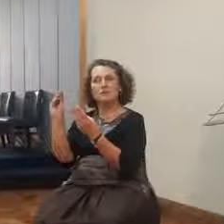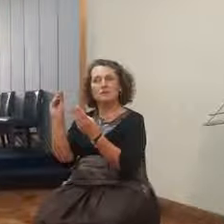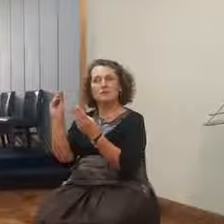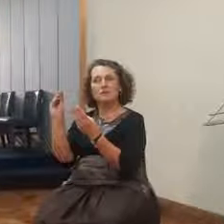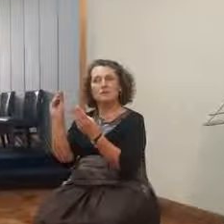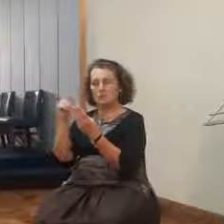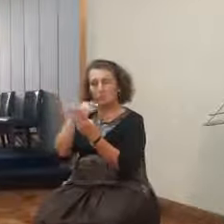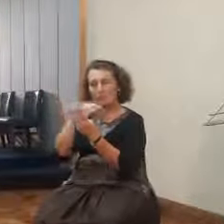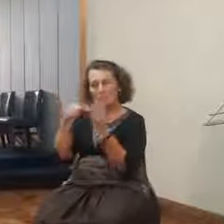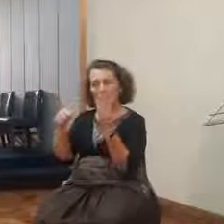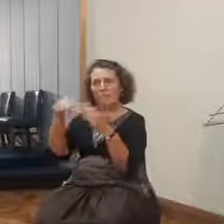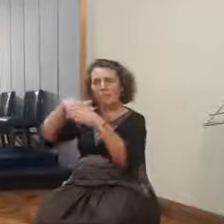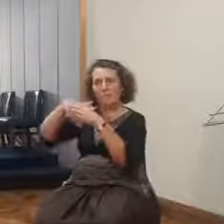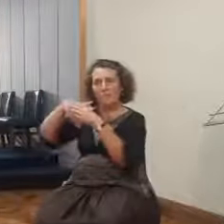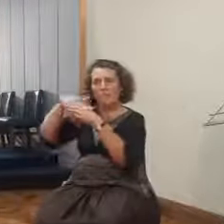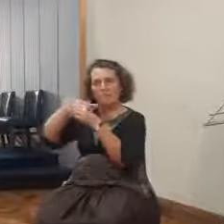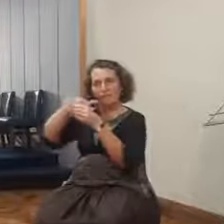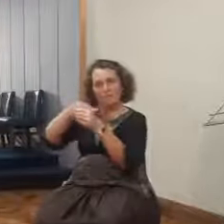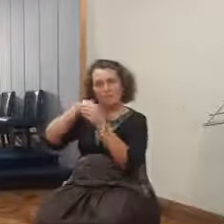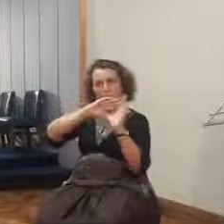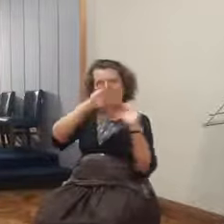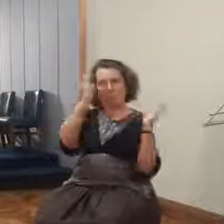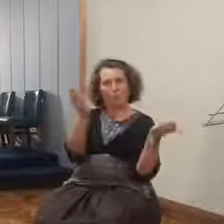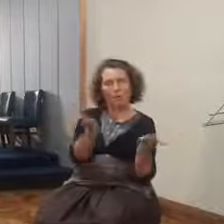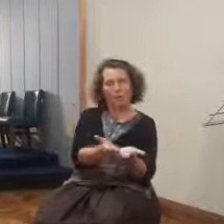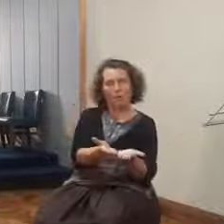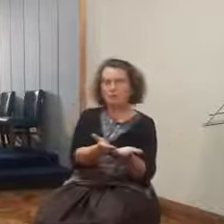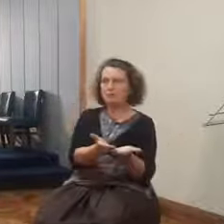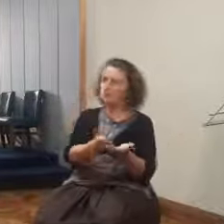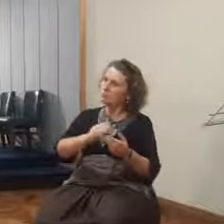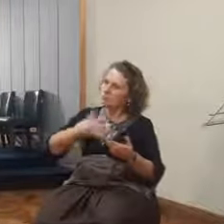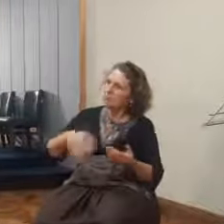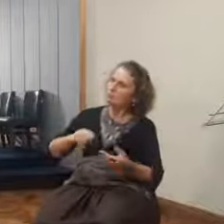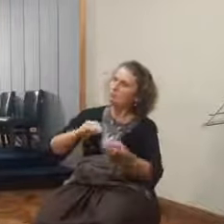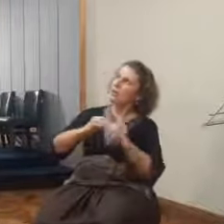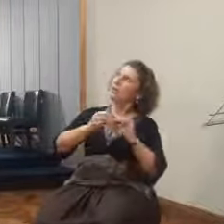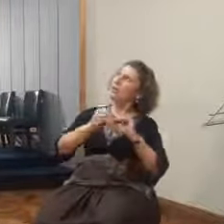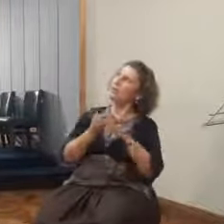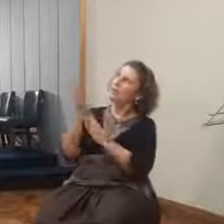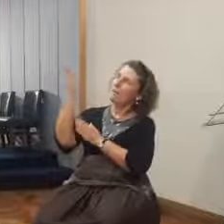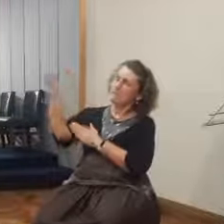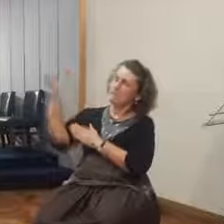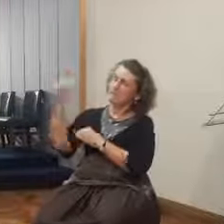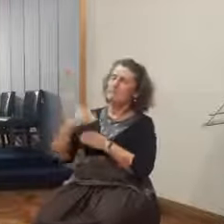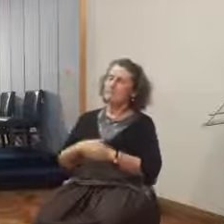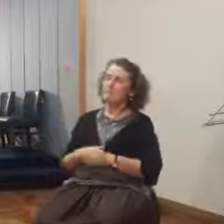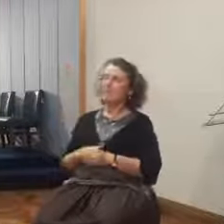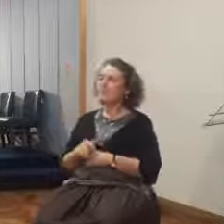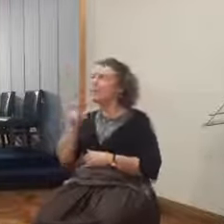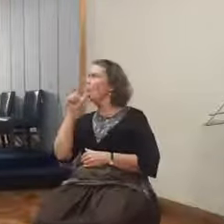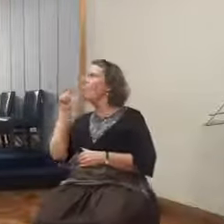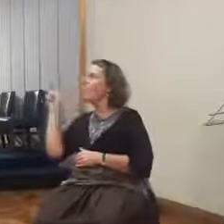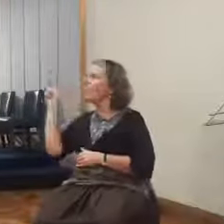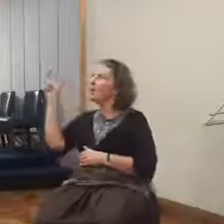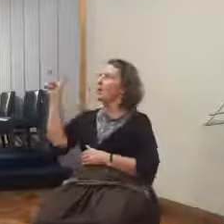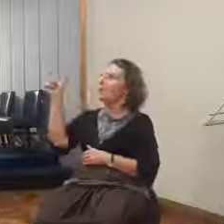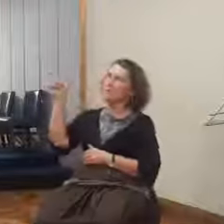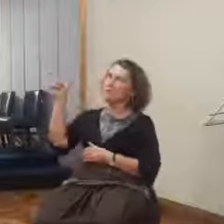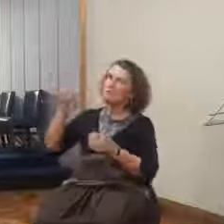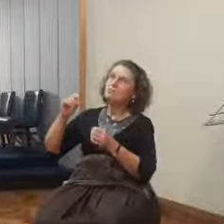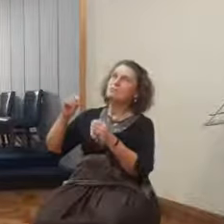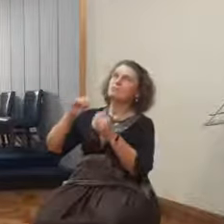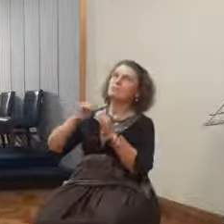was the word, and all things were made by him. By the word of the Lord were the heavens made, and all the